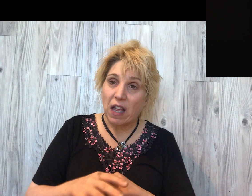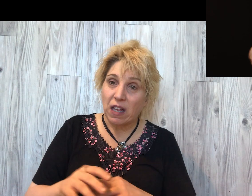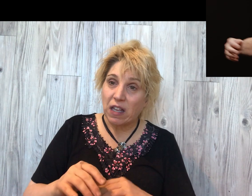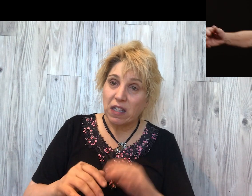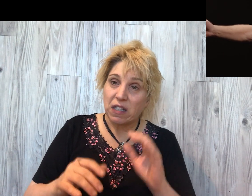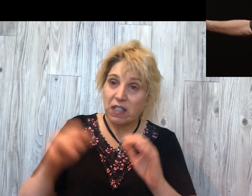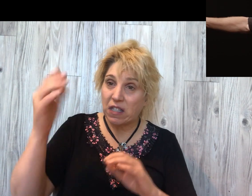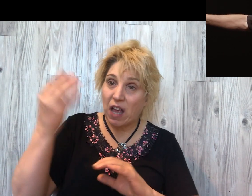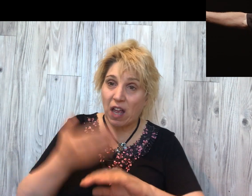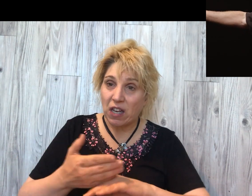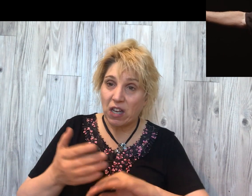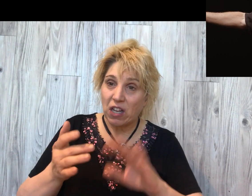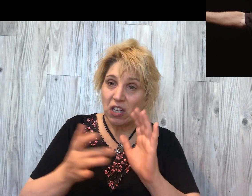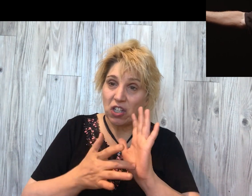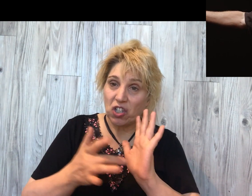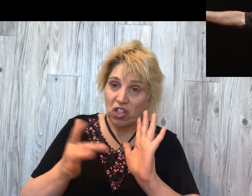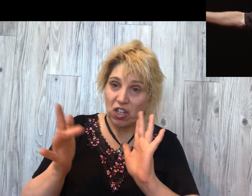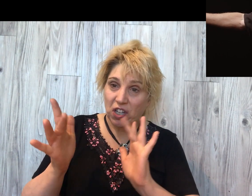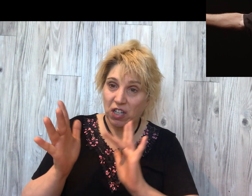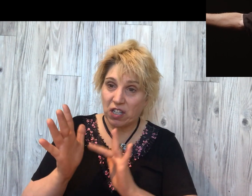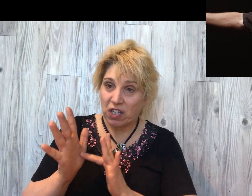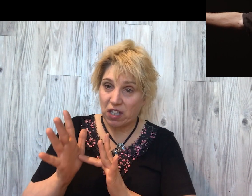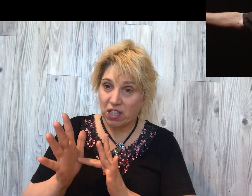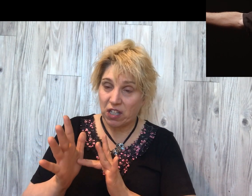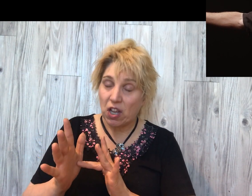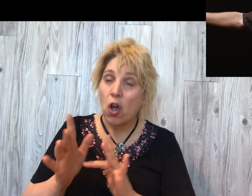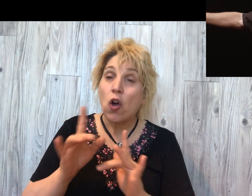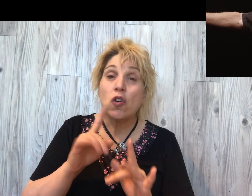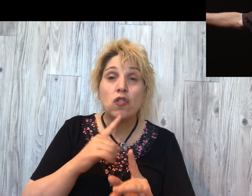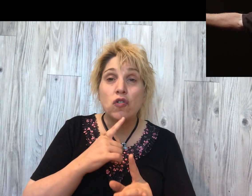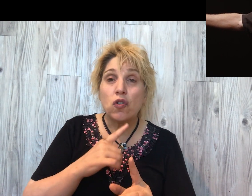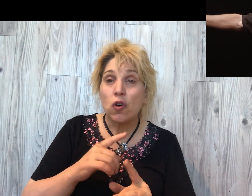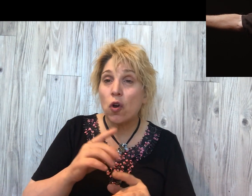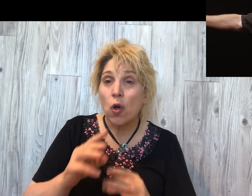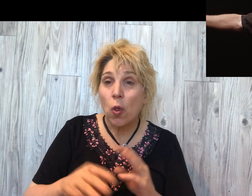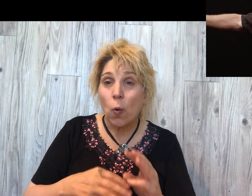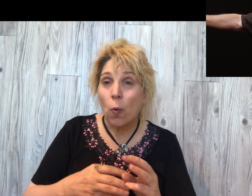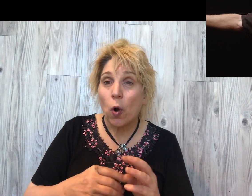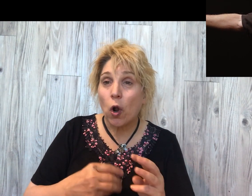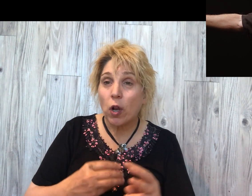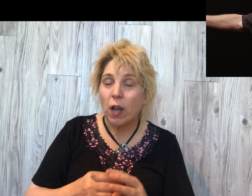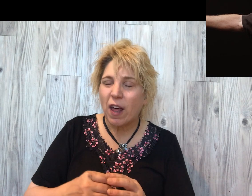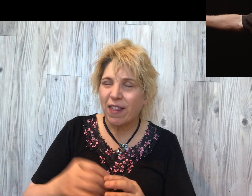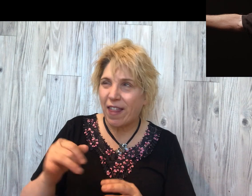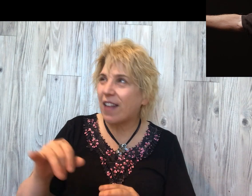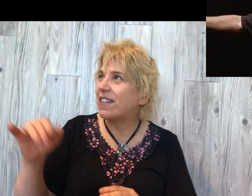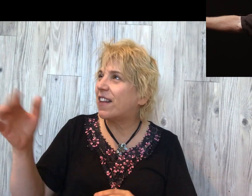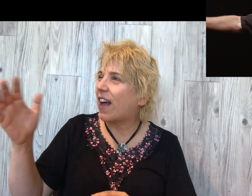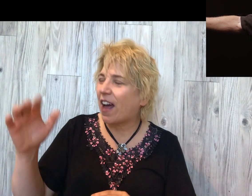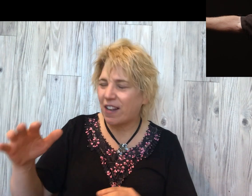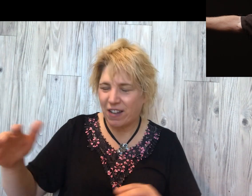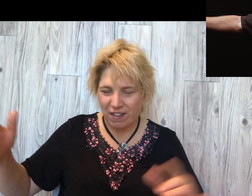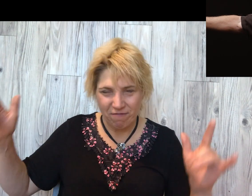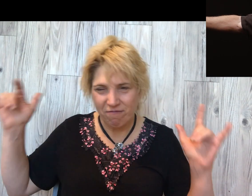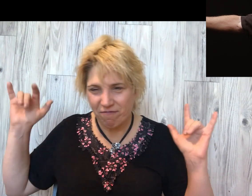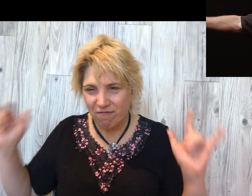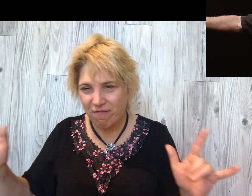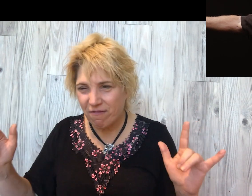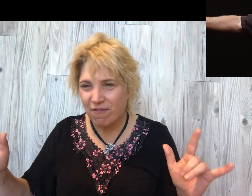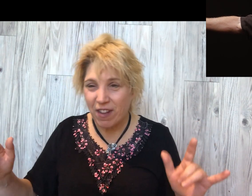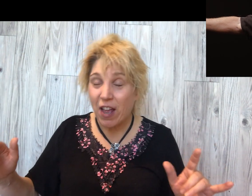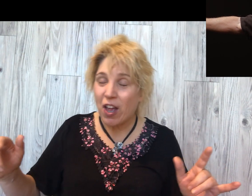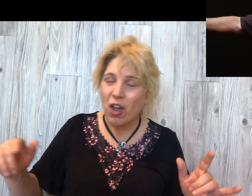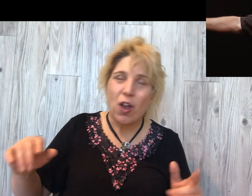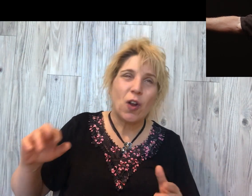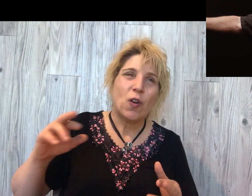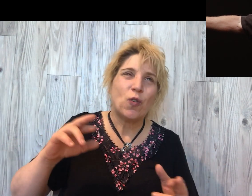world. This is the God who sent Jesus to us. Arms spread wide,